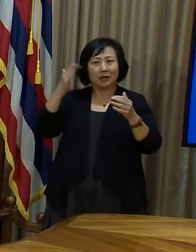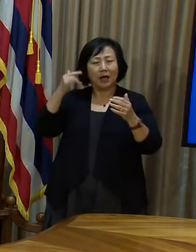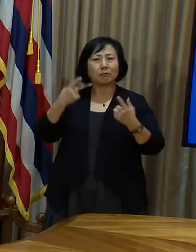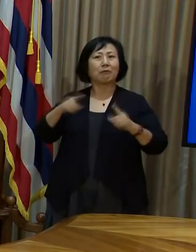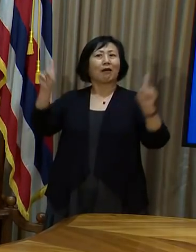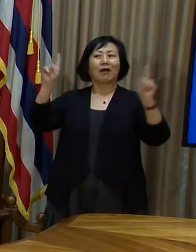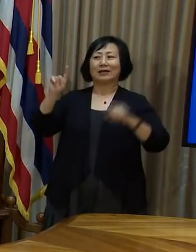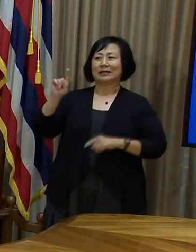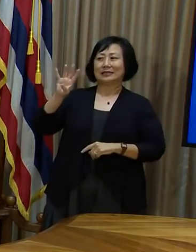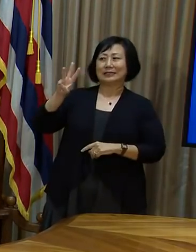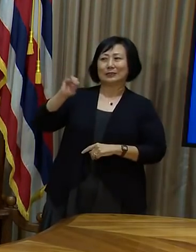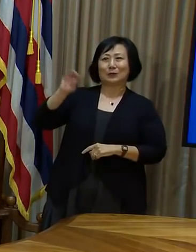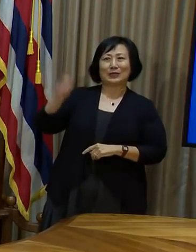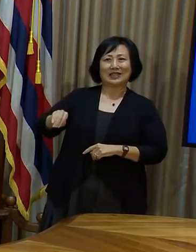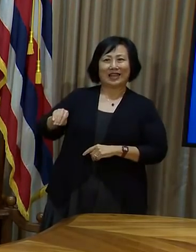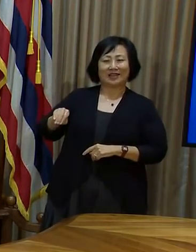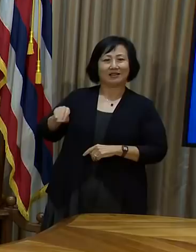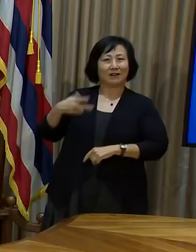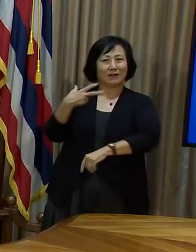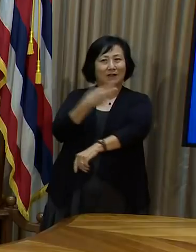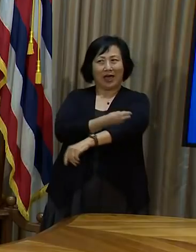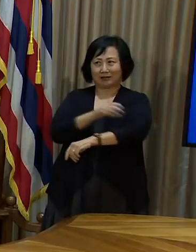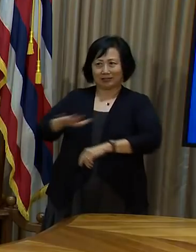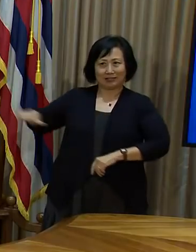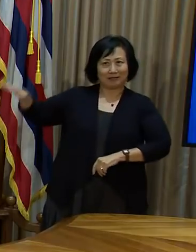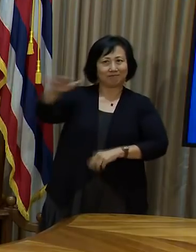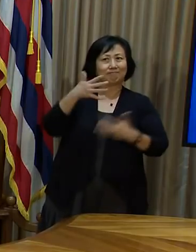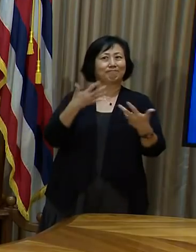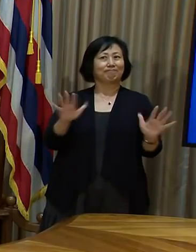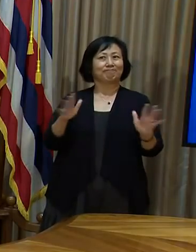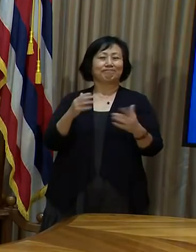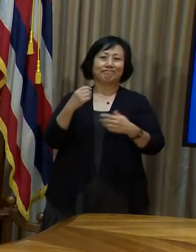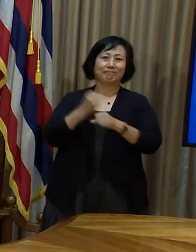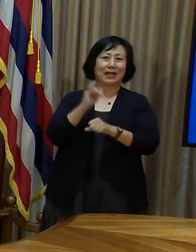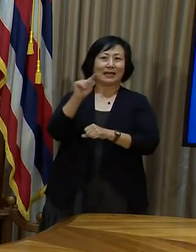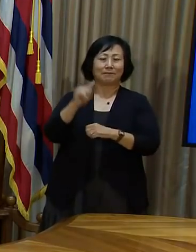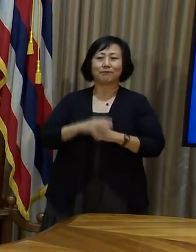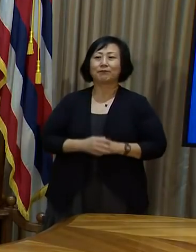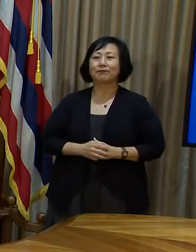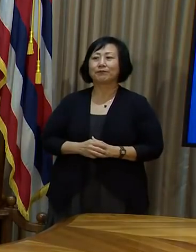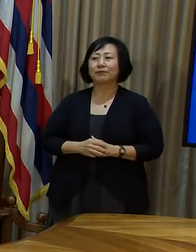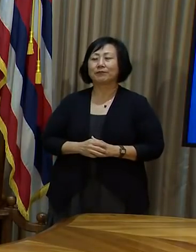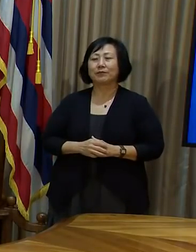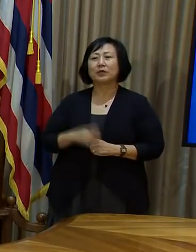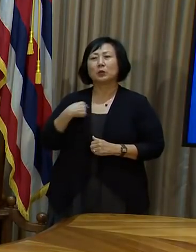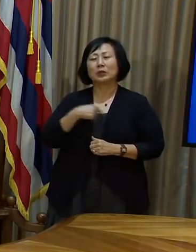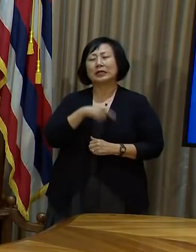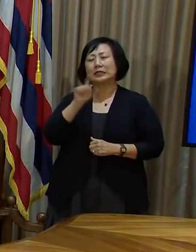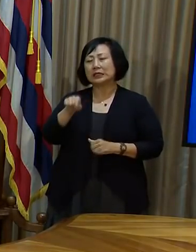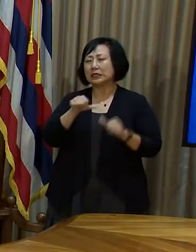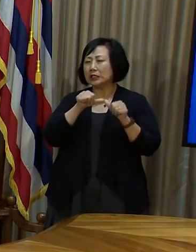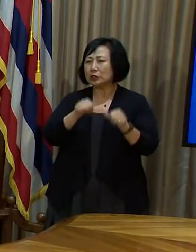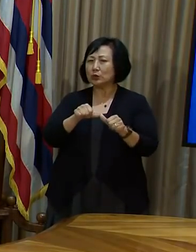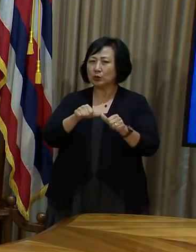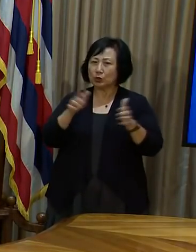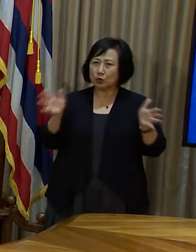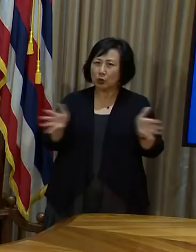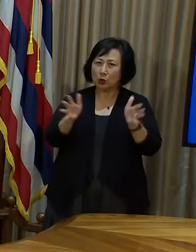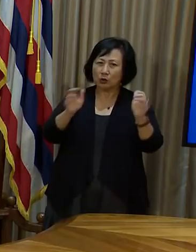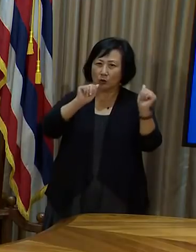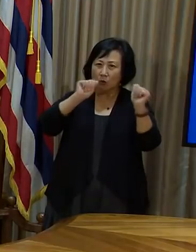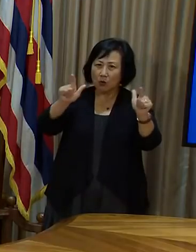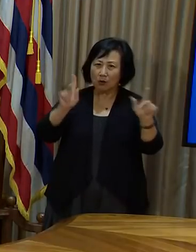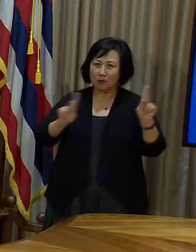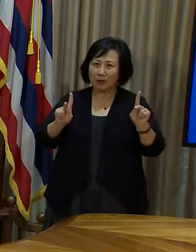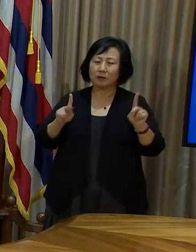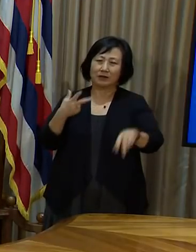of 60% in our community fully vaccinated. And we need to continue to encourage